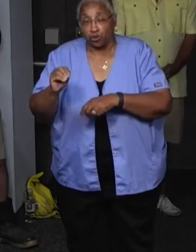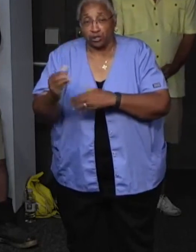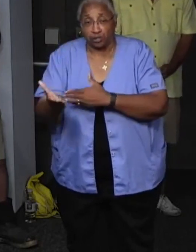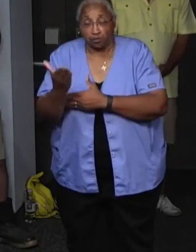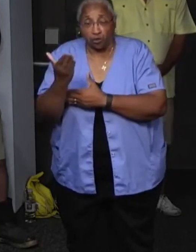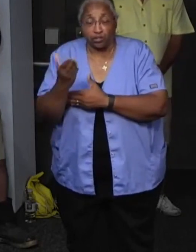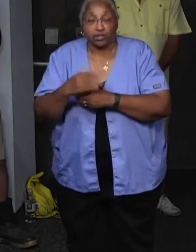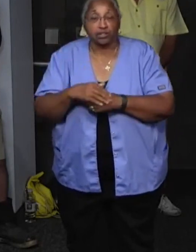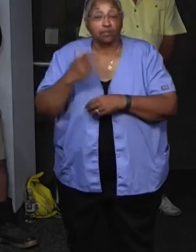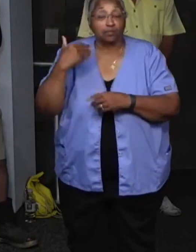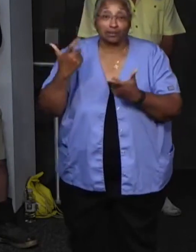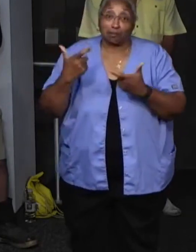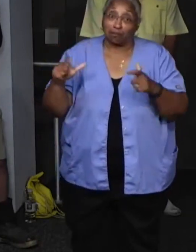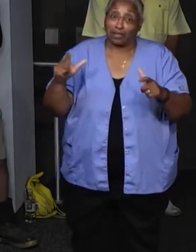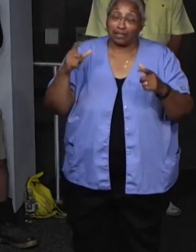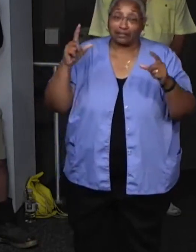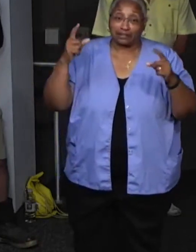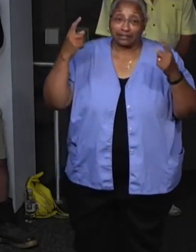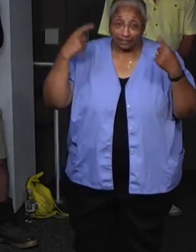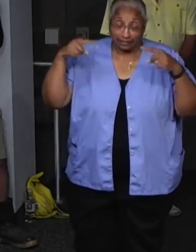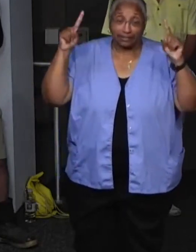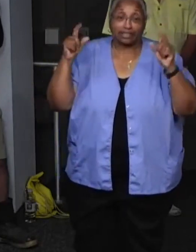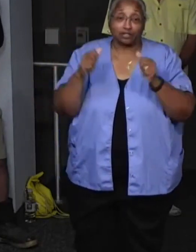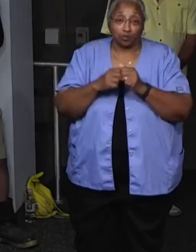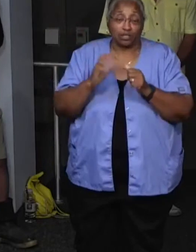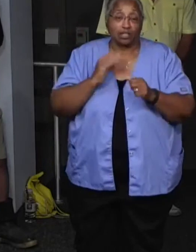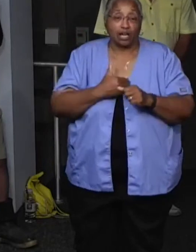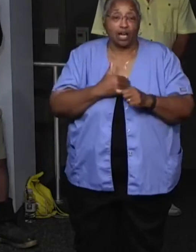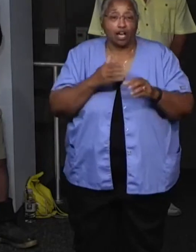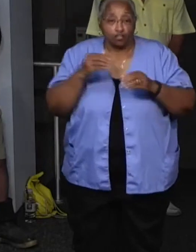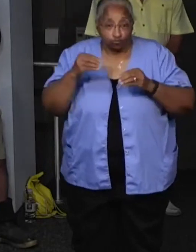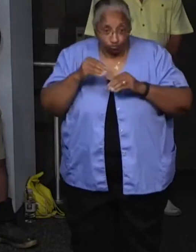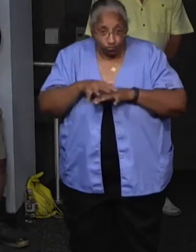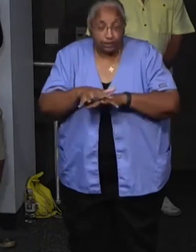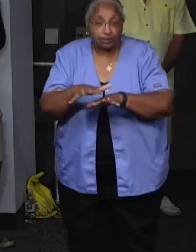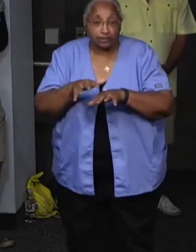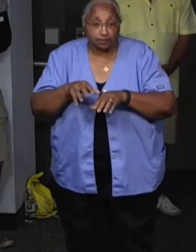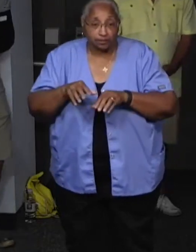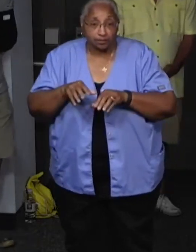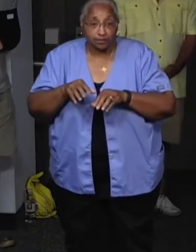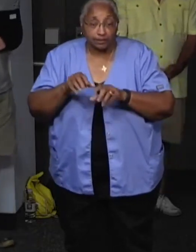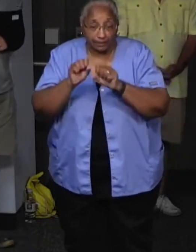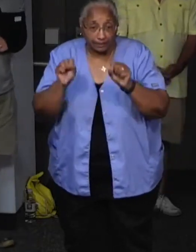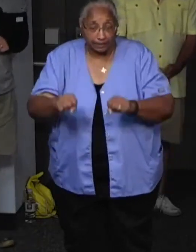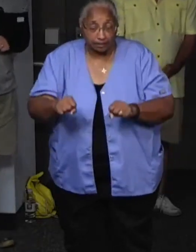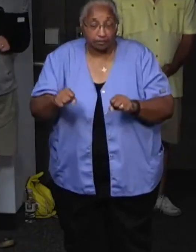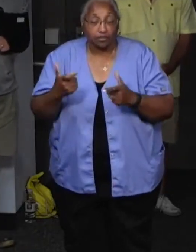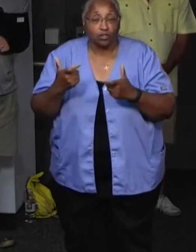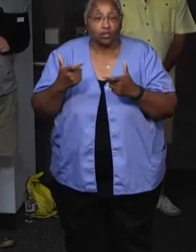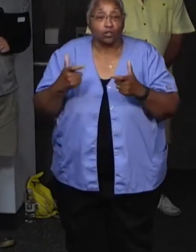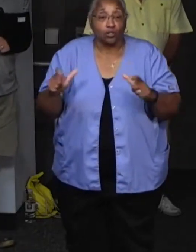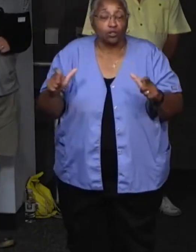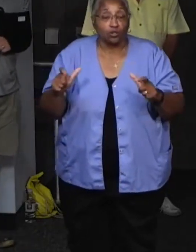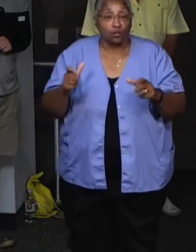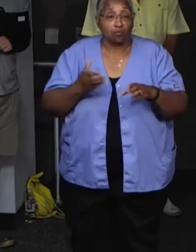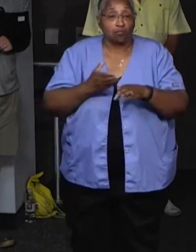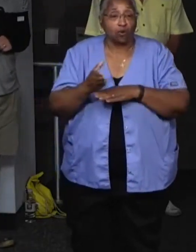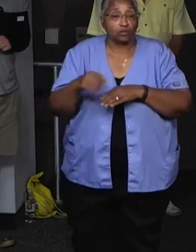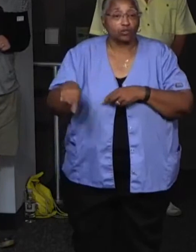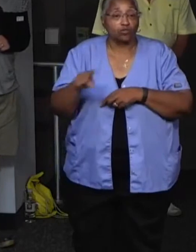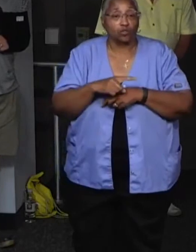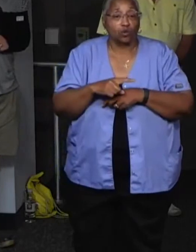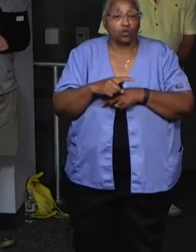to huge successes in the restoration of our transmission system. We have a large majority of those transmission lines. There